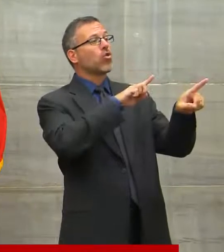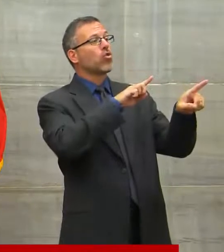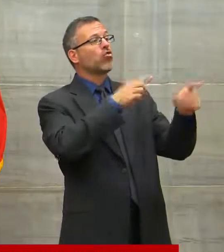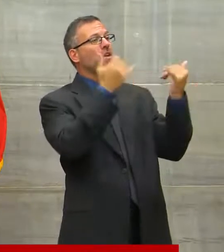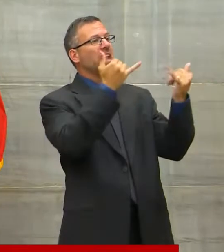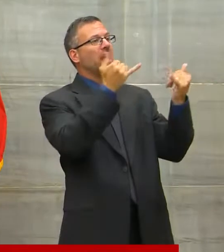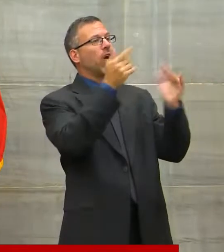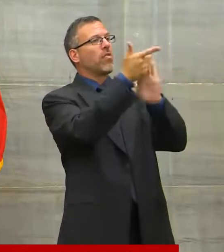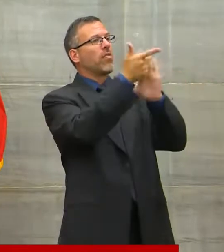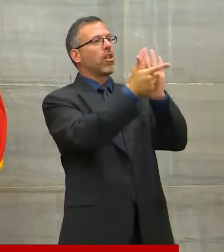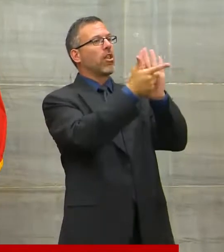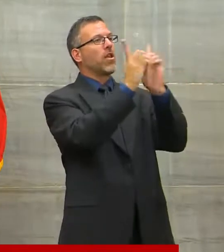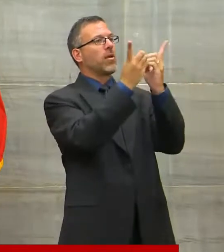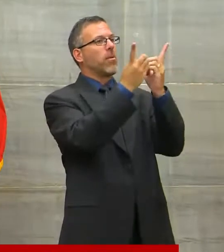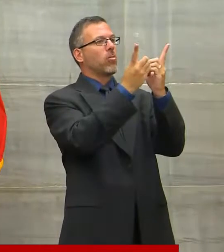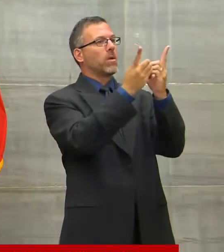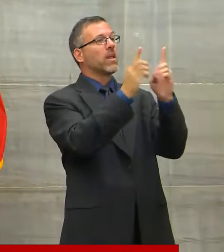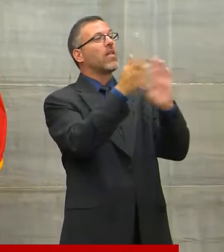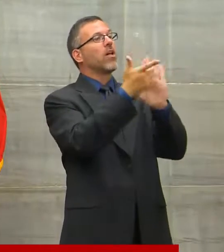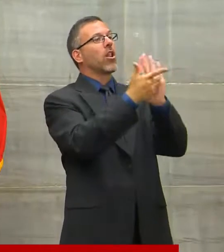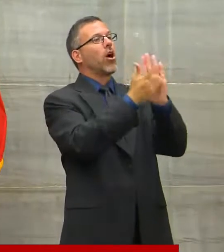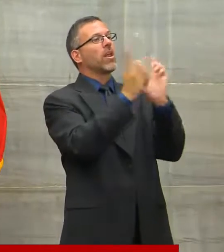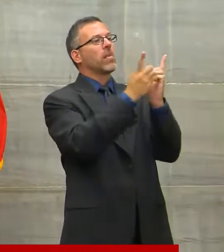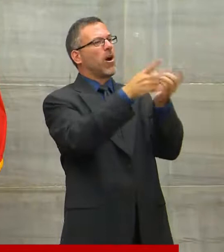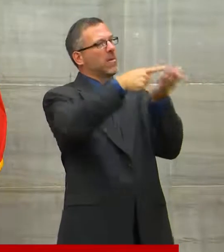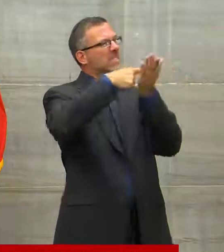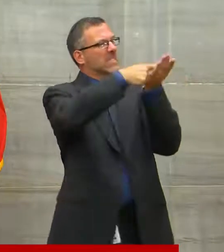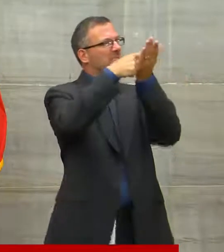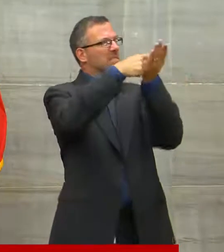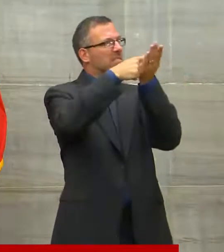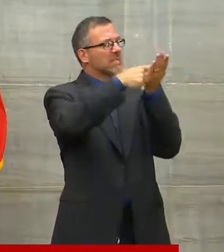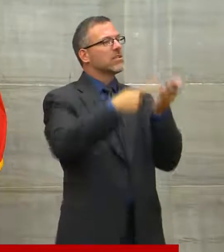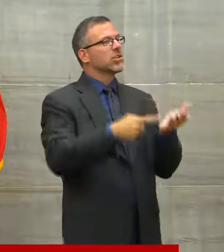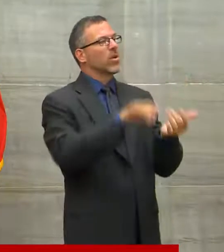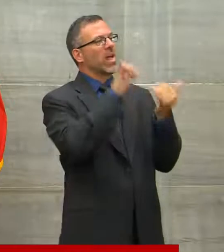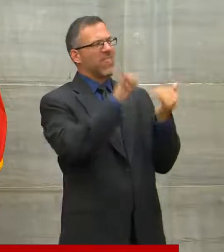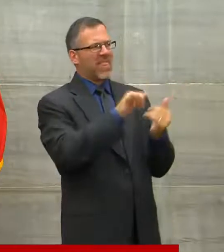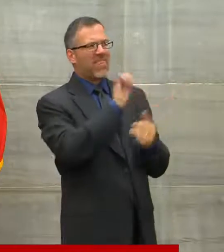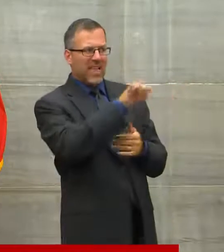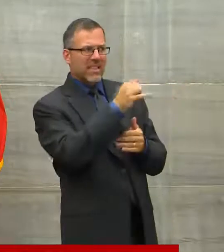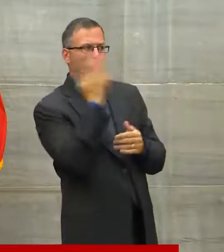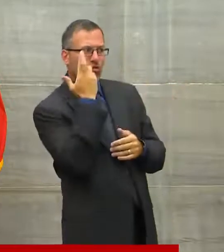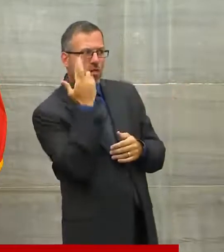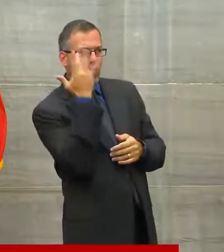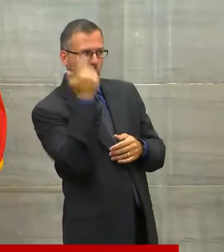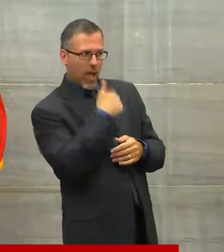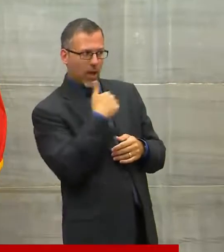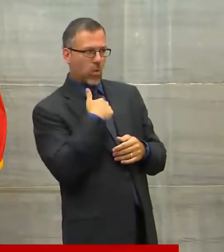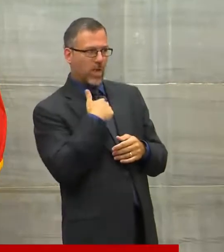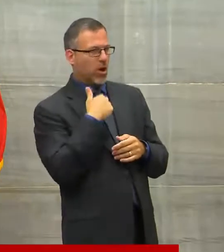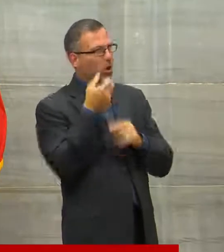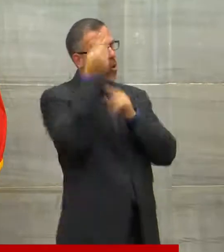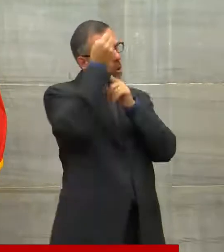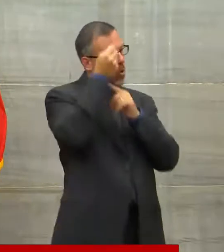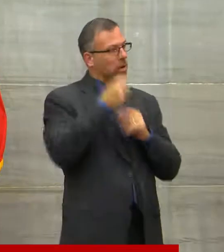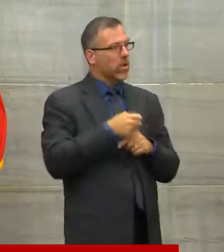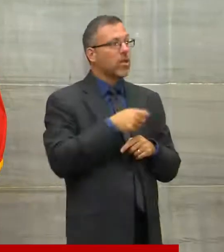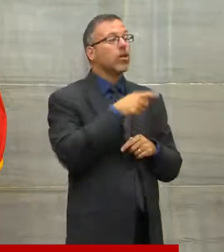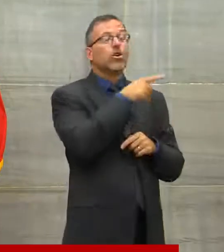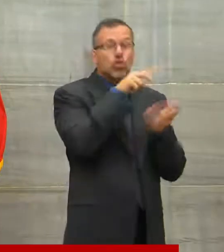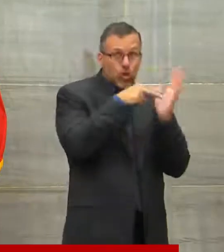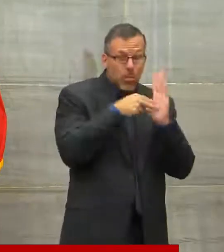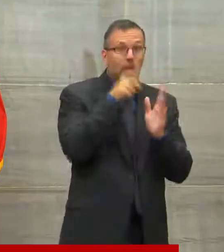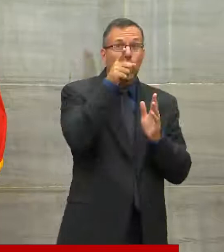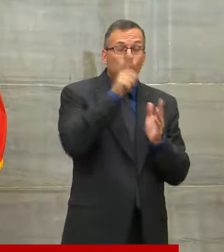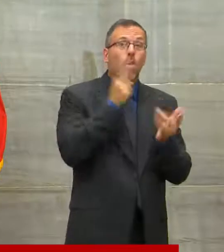law department is having some concerns with it. So there's an issue with it right now, so that's part of why we have questions with it. So you're waiting